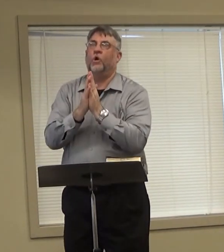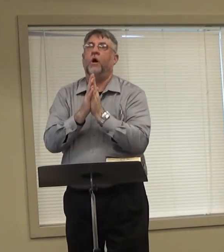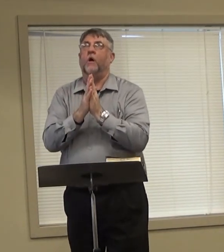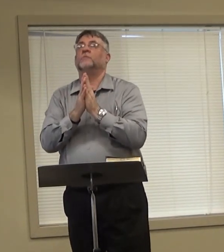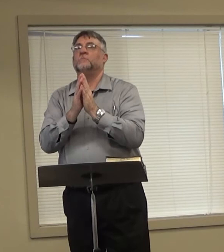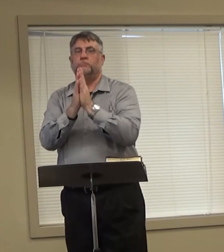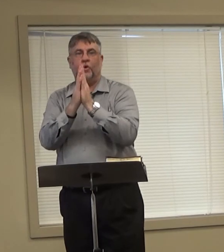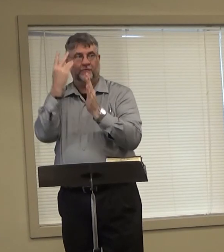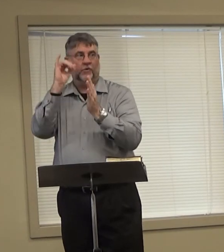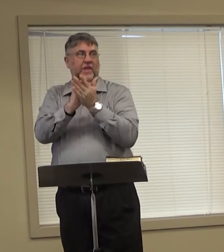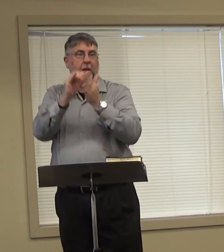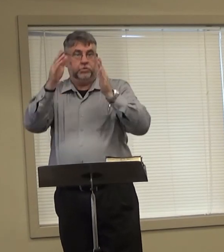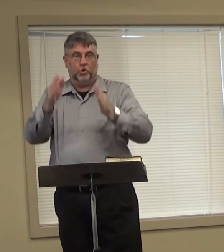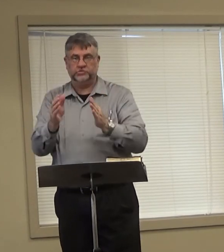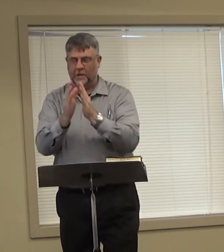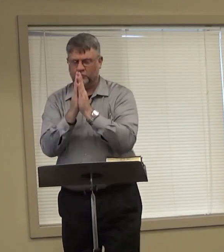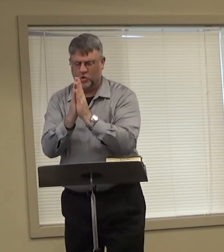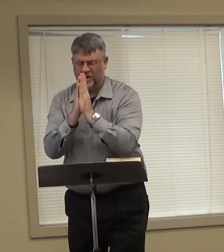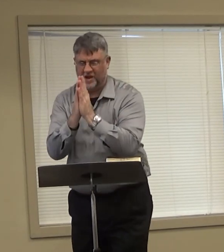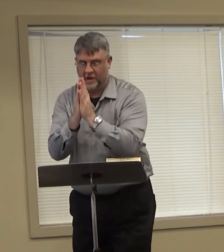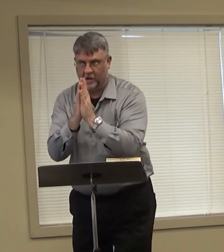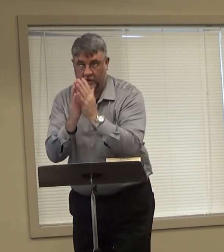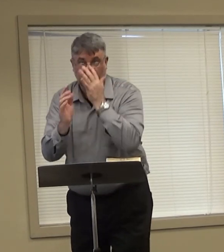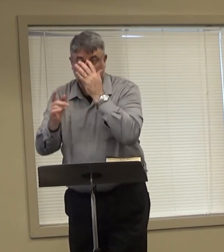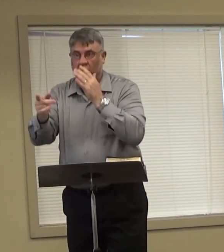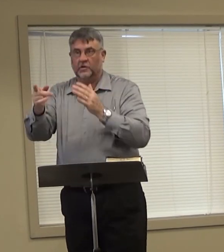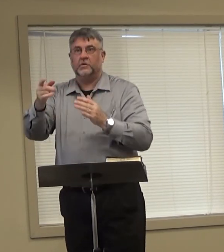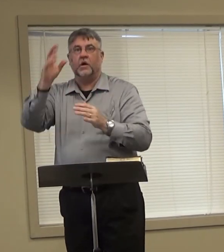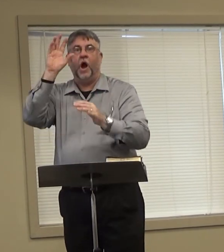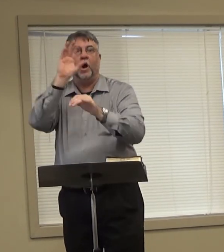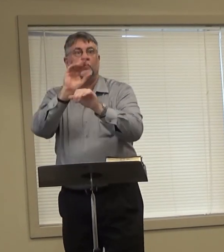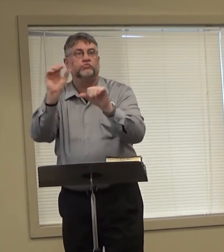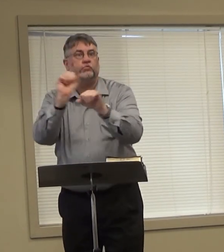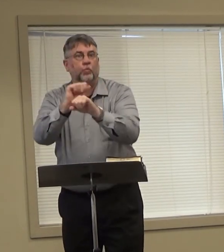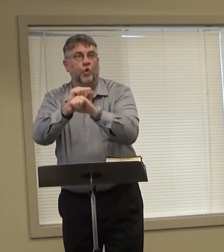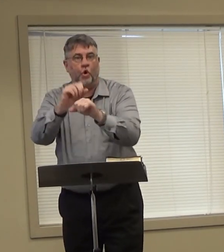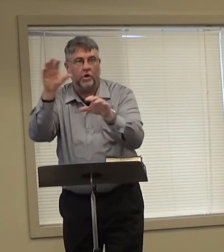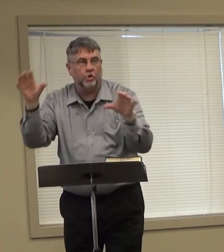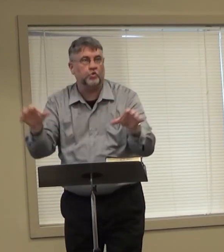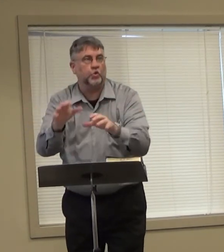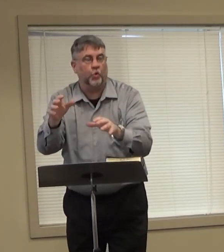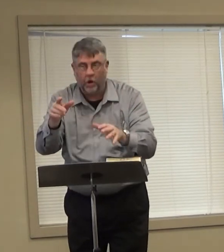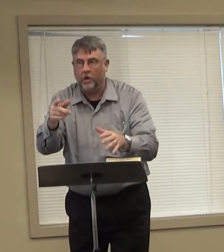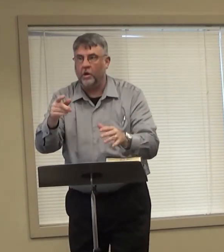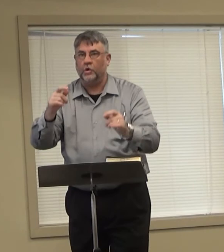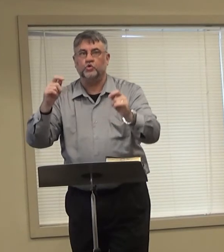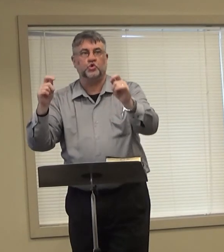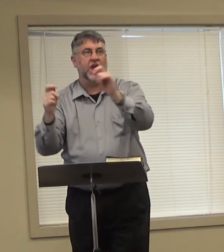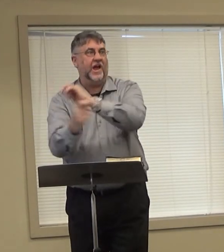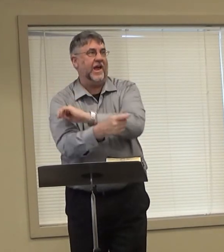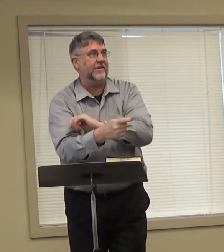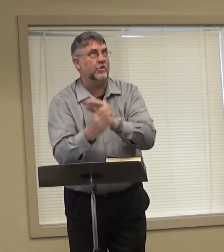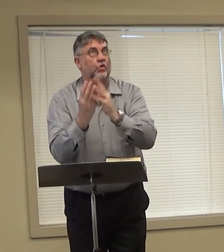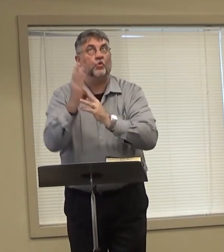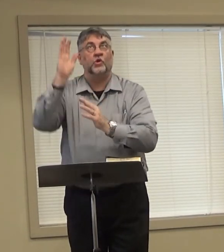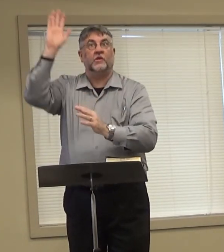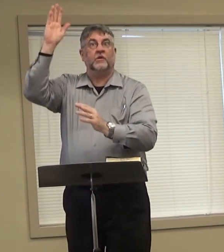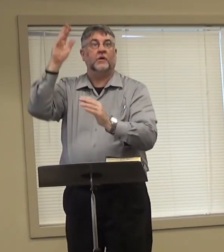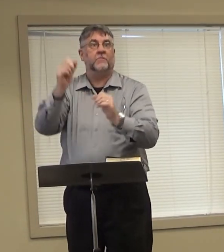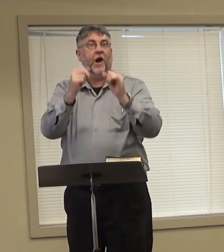we pray on their behalf. We pray for other people for their needs and God does a work